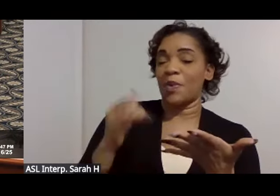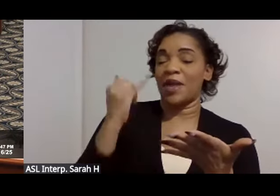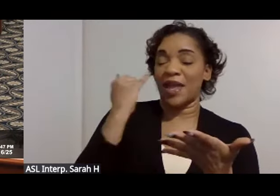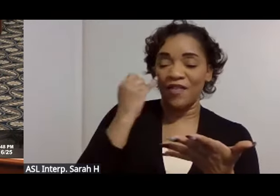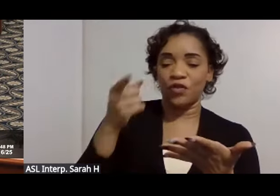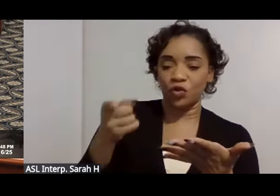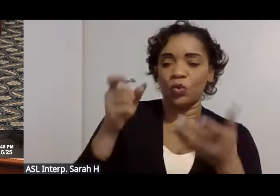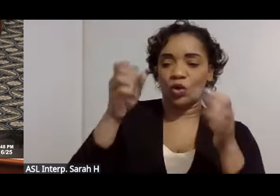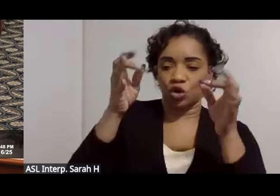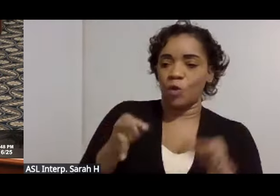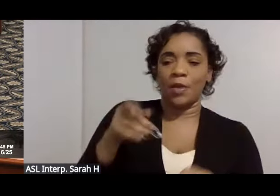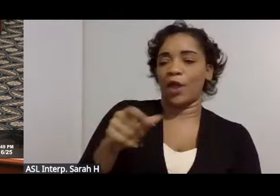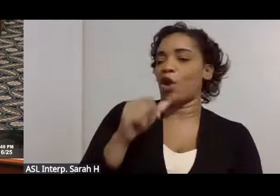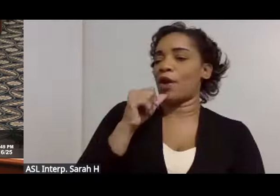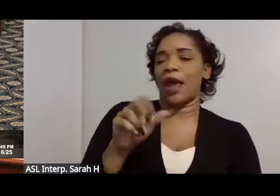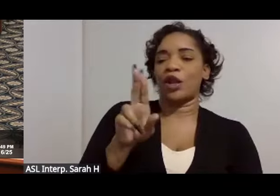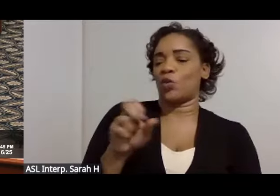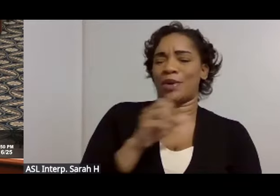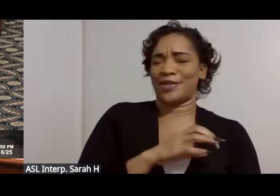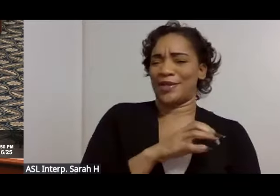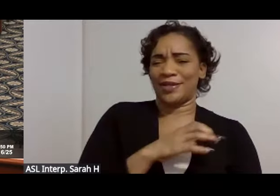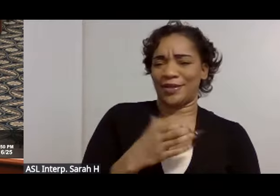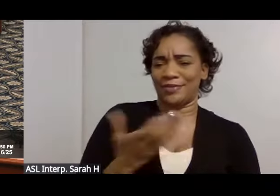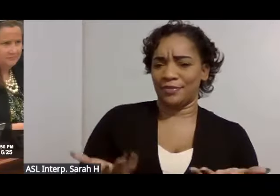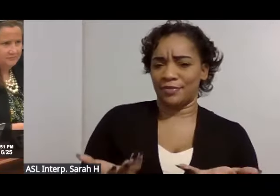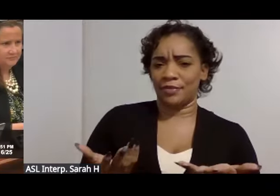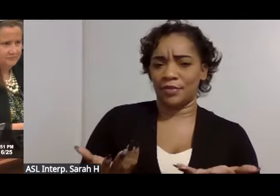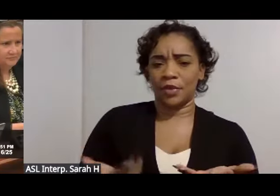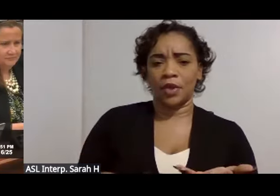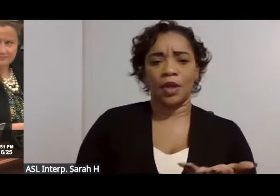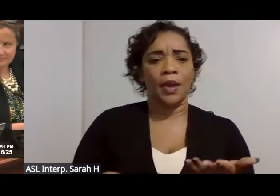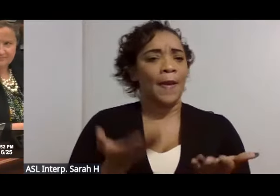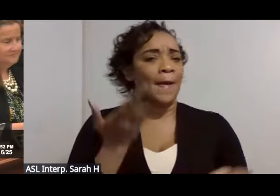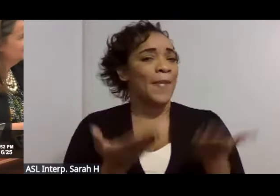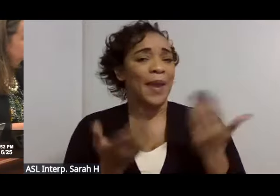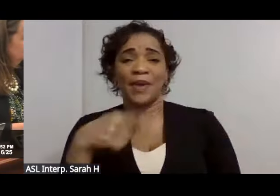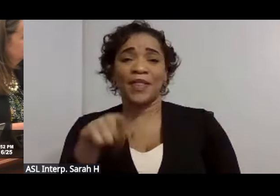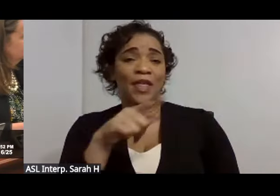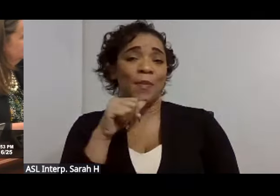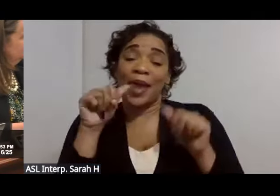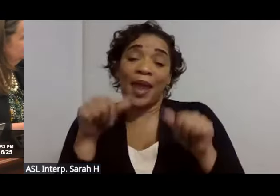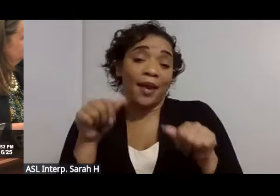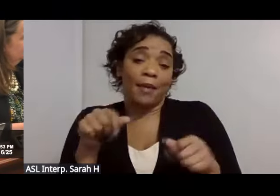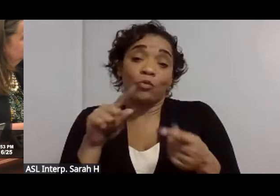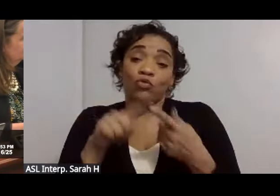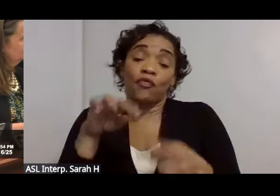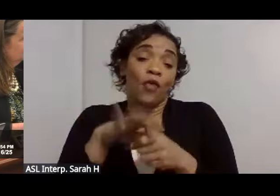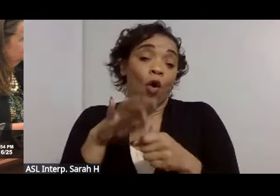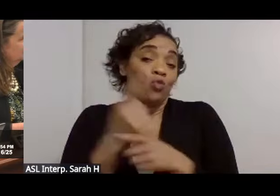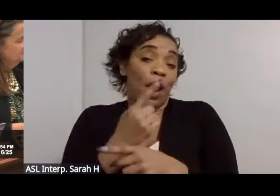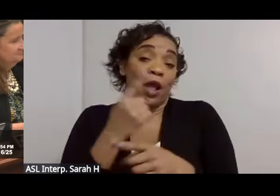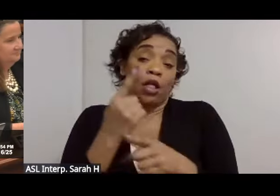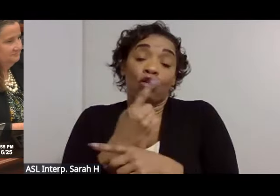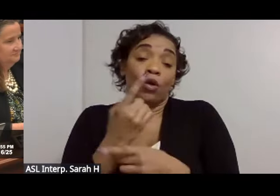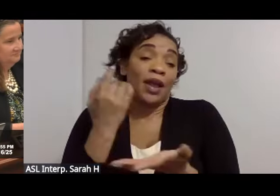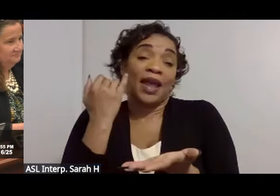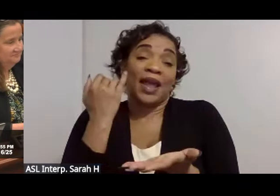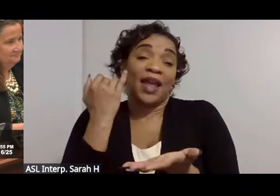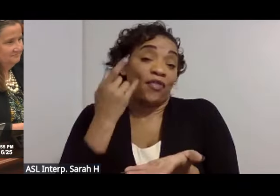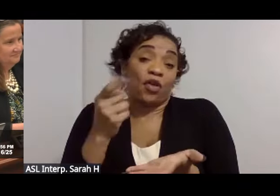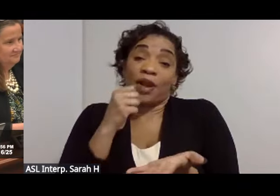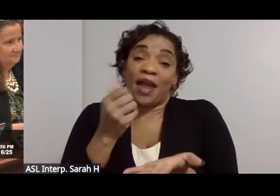citizen. But they may be unable to vote a regular ballot if they're not verified, even if they are